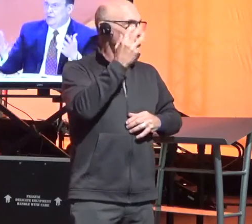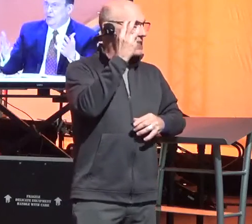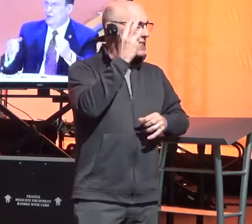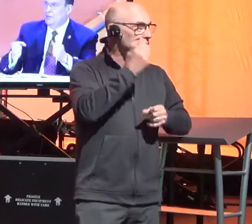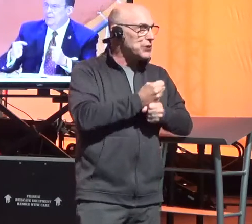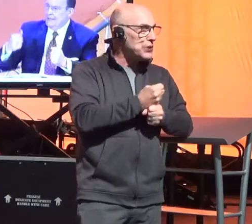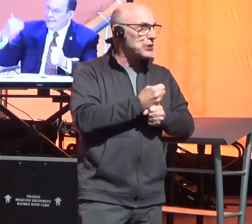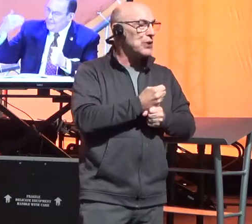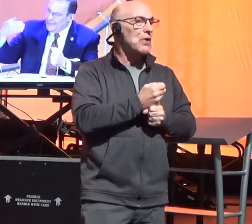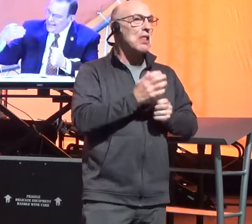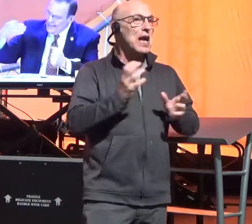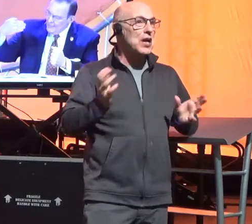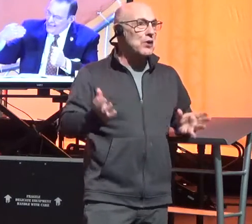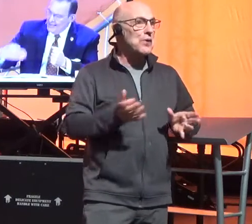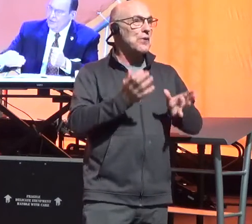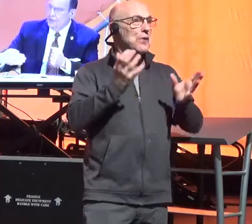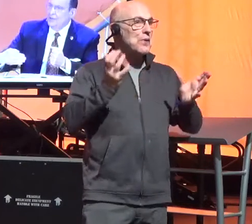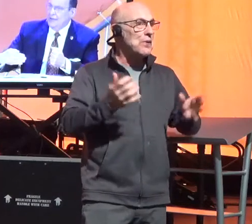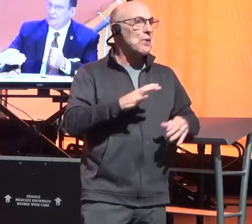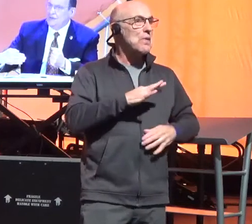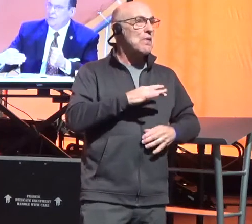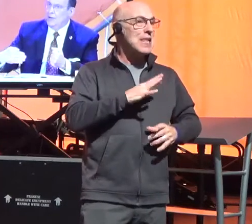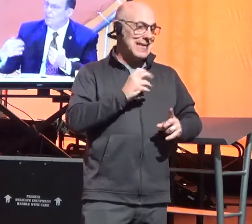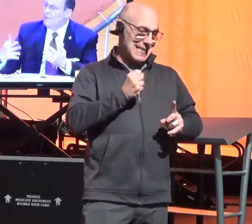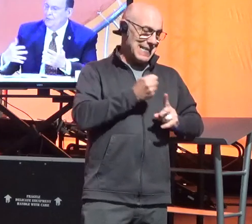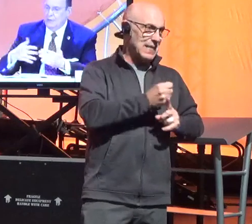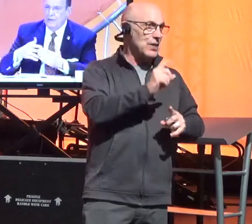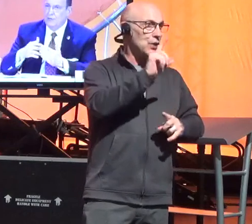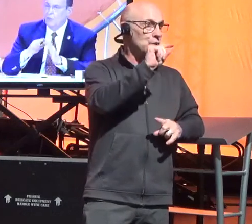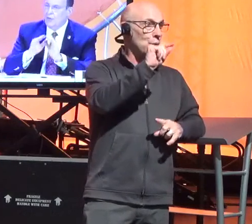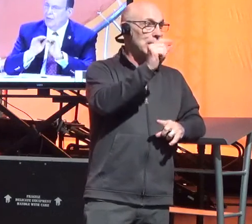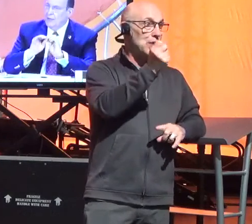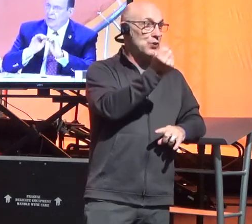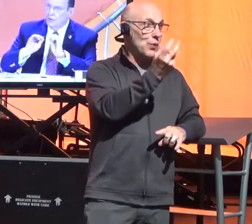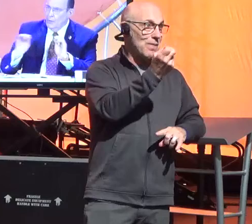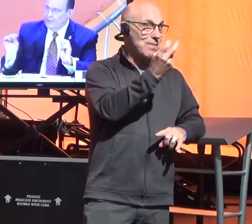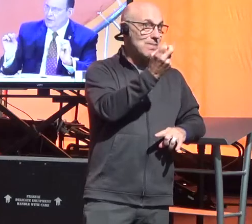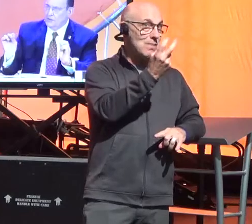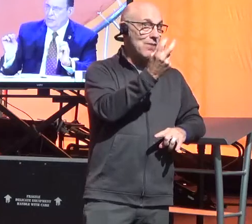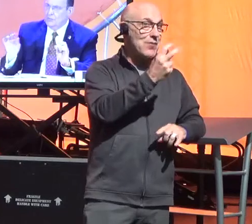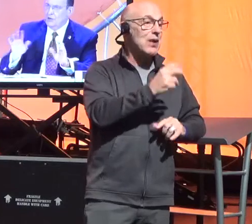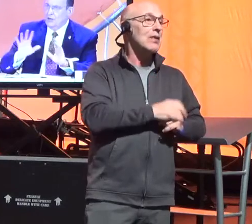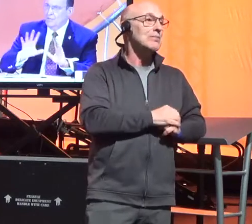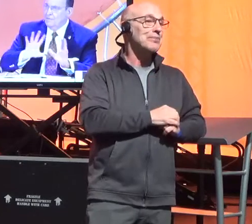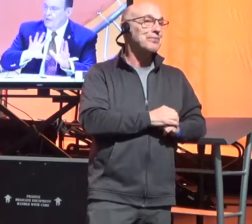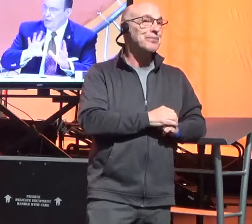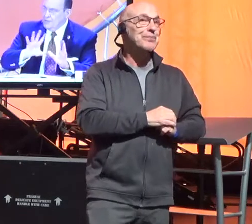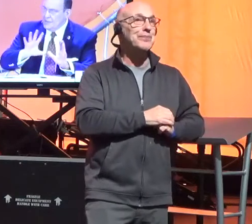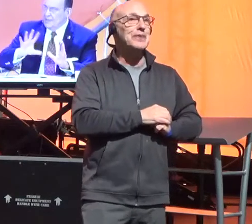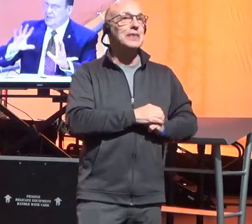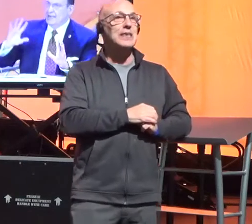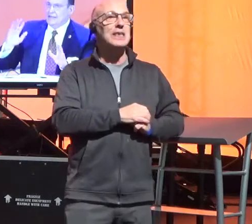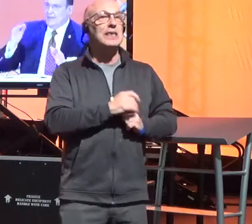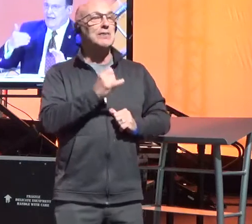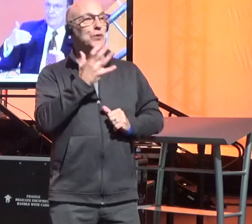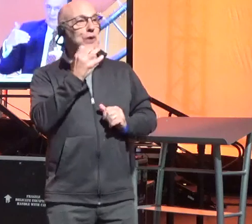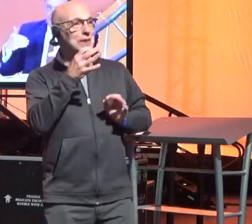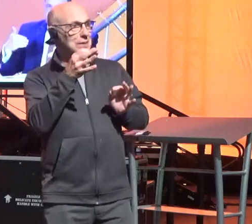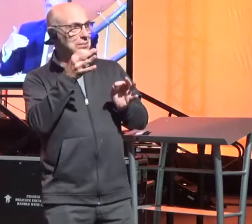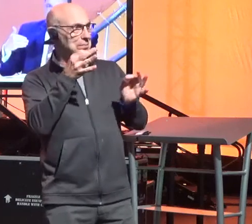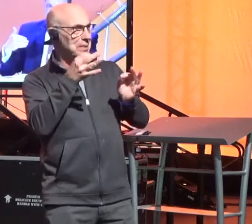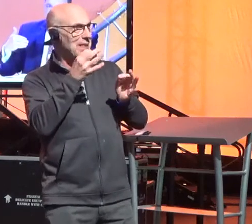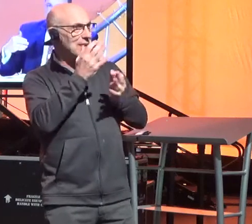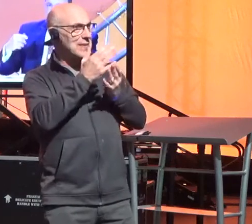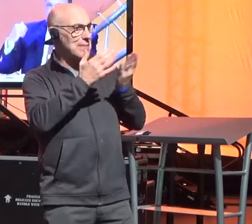and encouragement about it. And we hit 2012. And by the way, if you want a quick description of some of the things that have happened